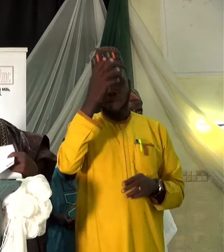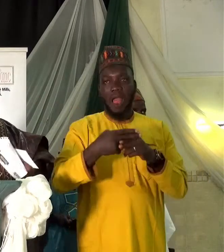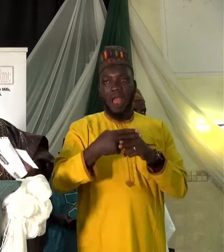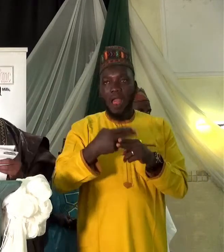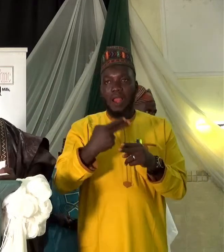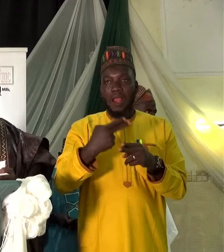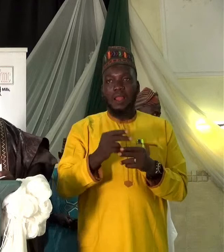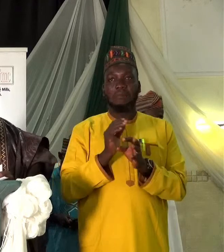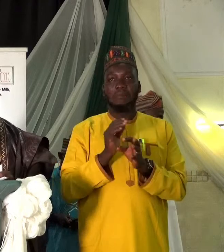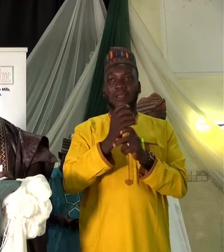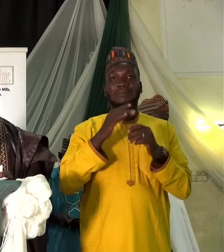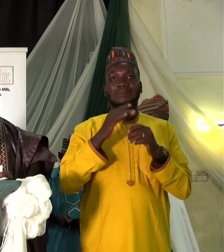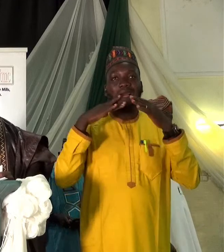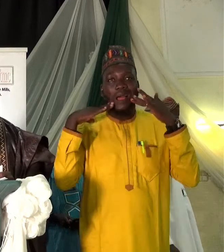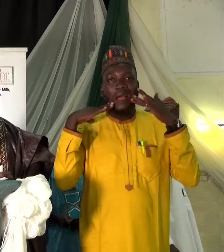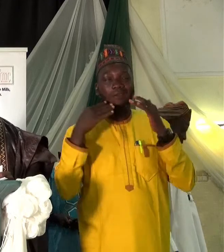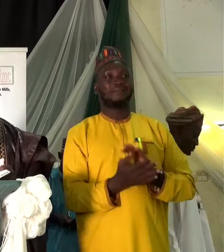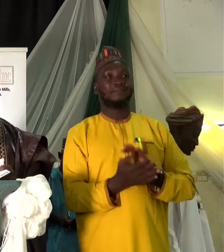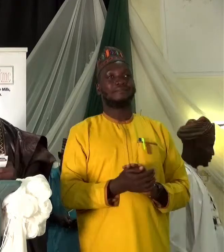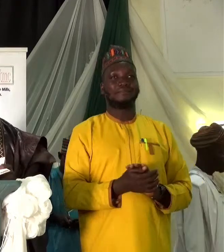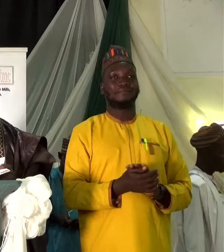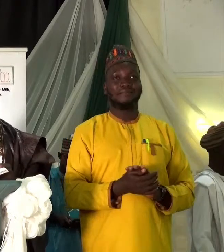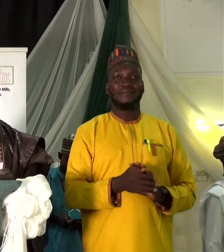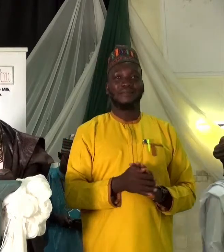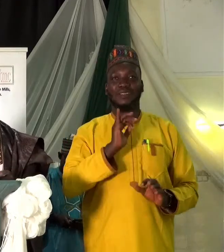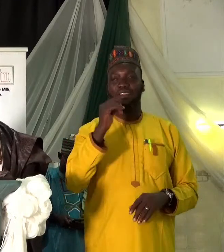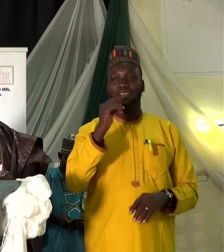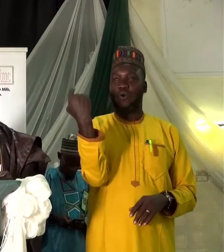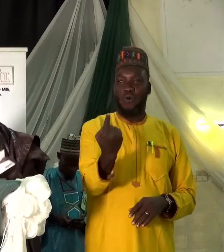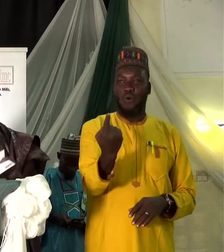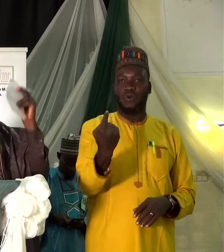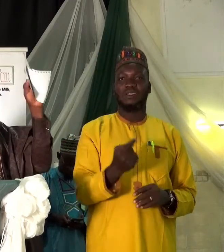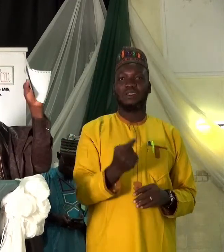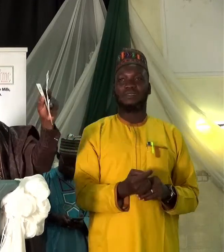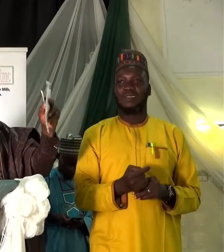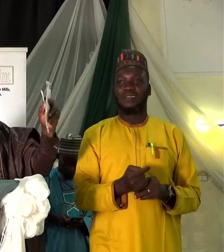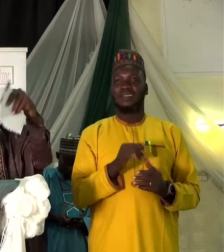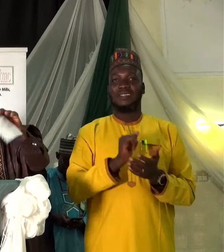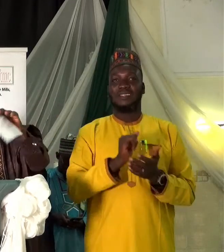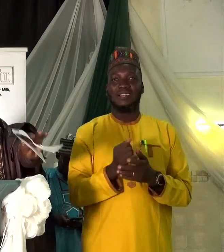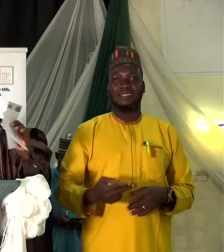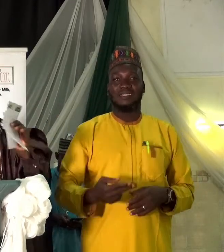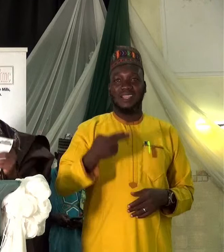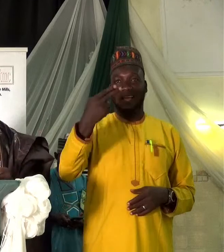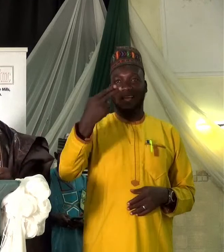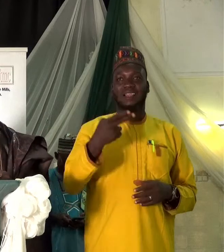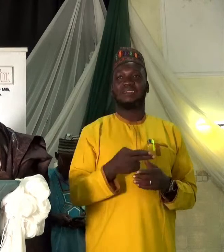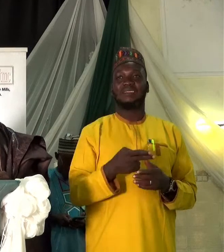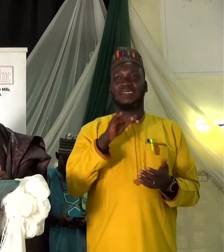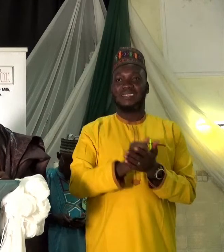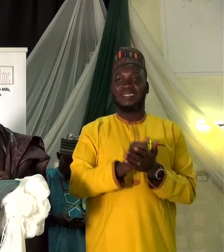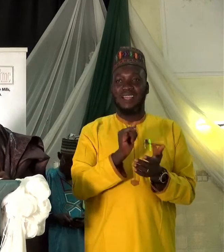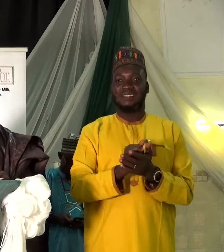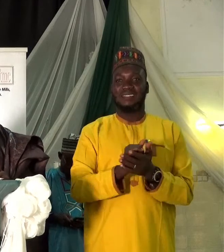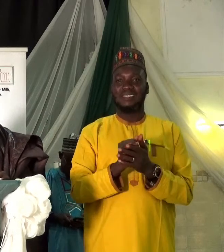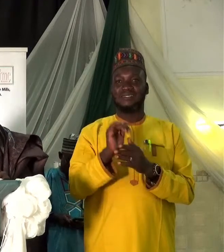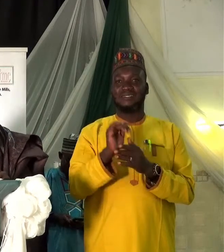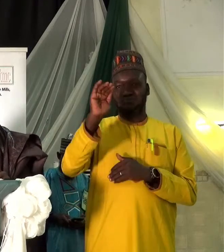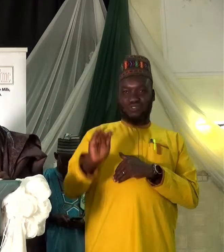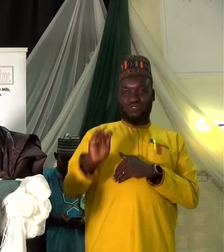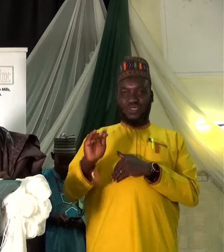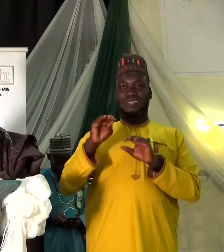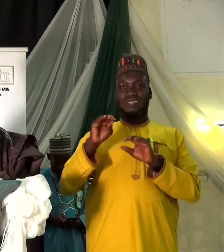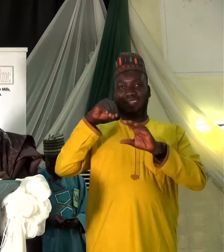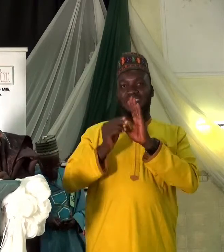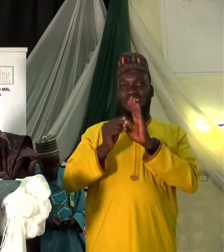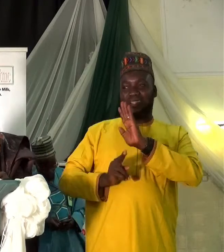mi si ma ndun awon mi kan ni emi giga ṣugbọn tó wá ń jí akuru ẹ gbọ́dọ̀ tóbi